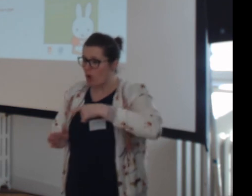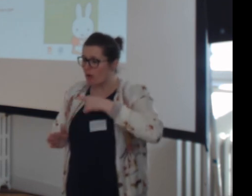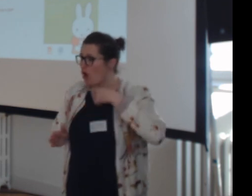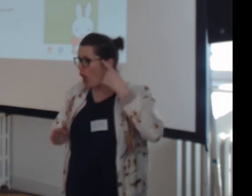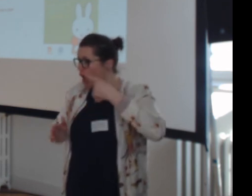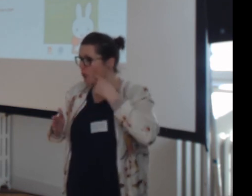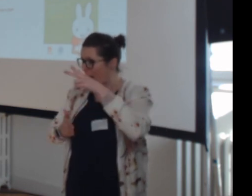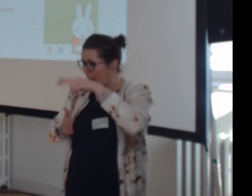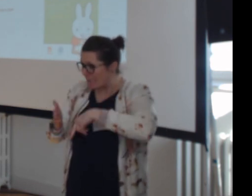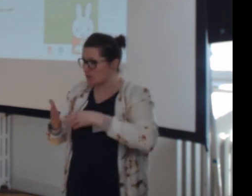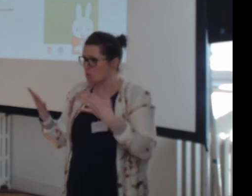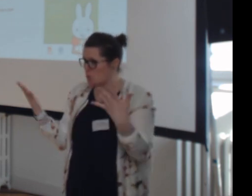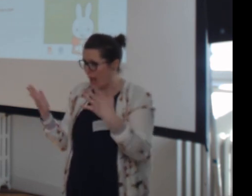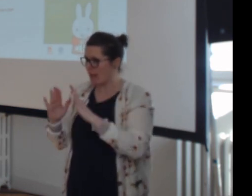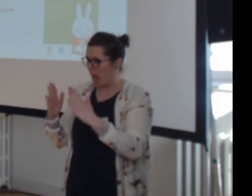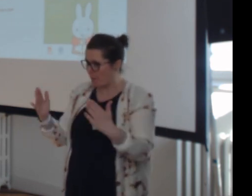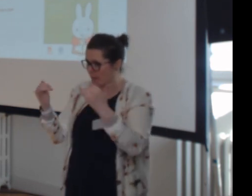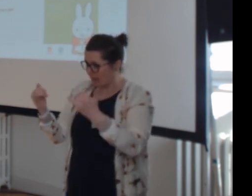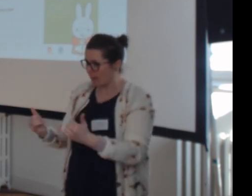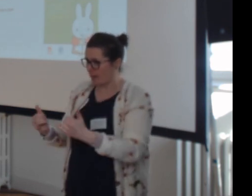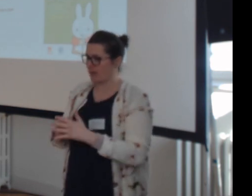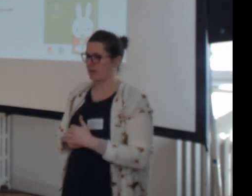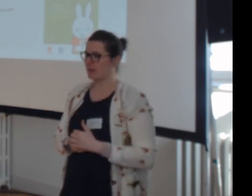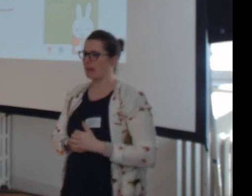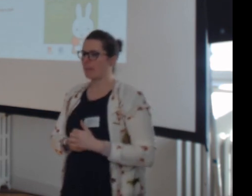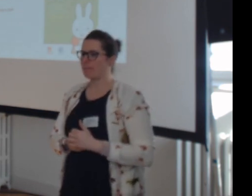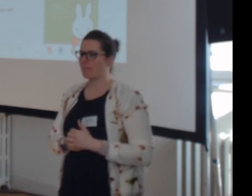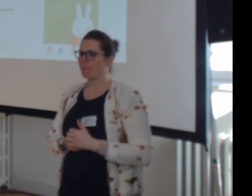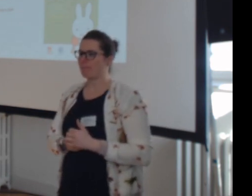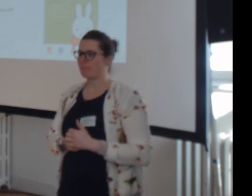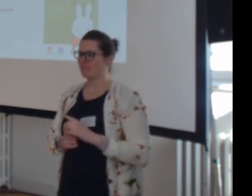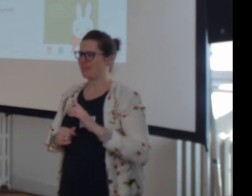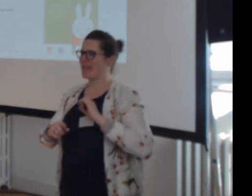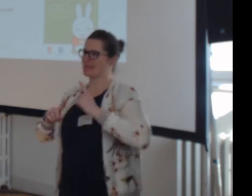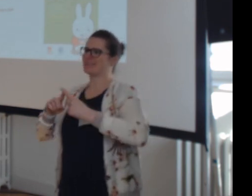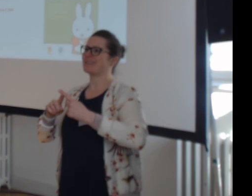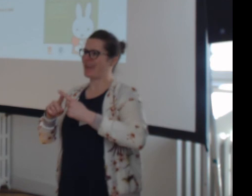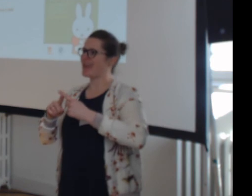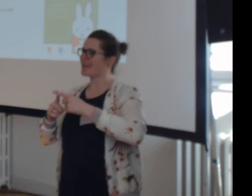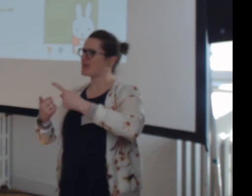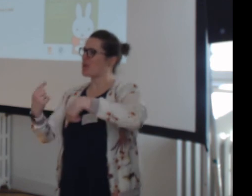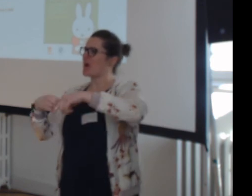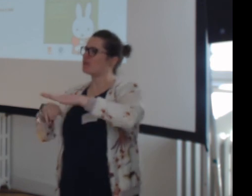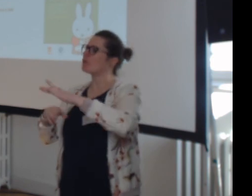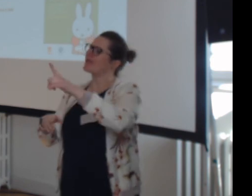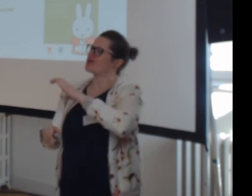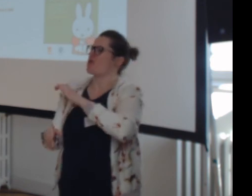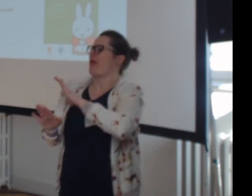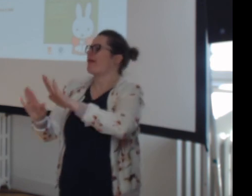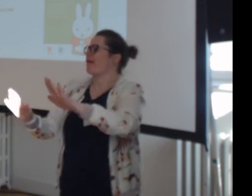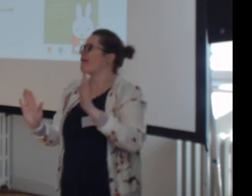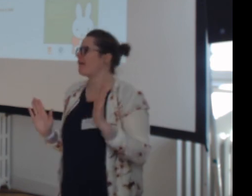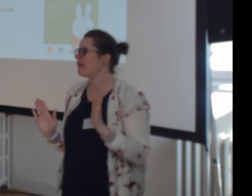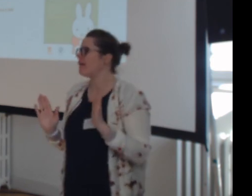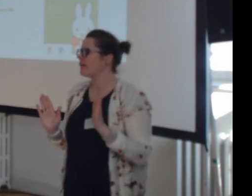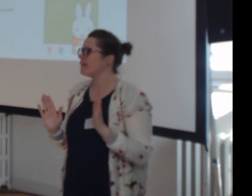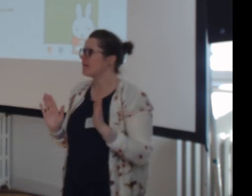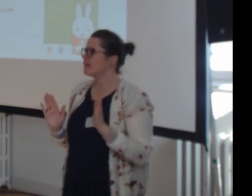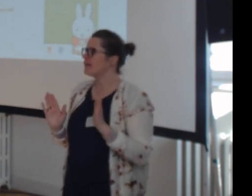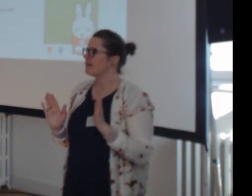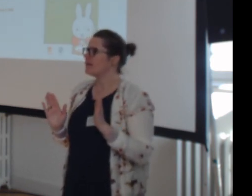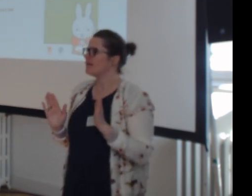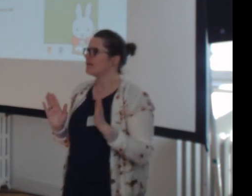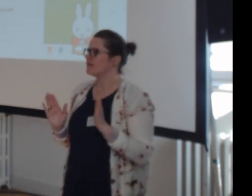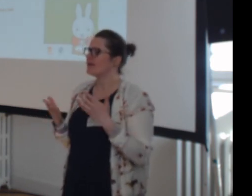library? I remember that the first times we did this, well, colleagues